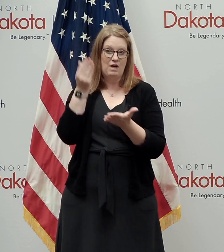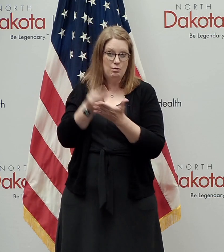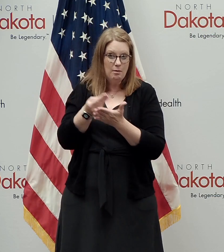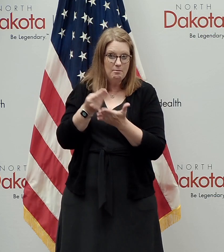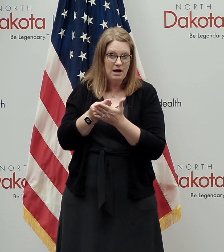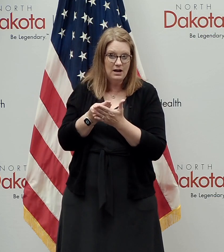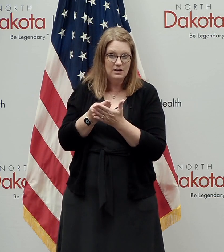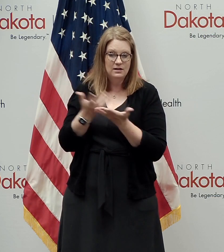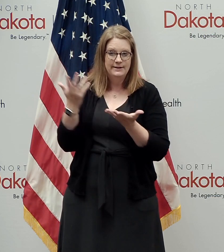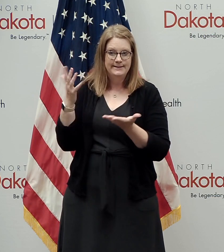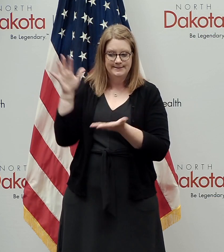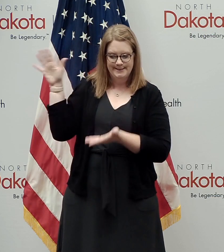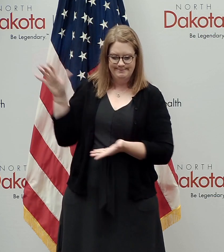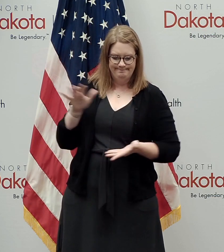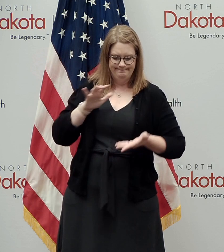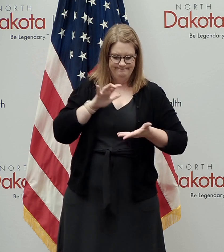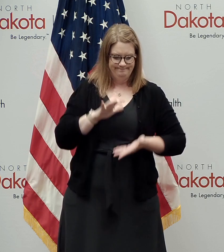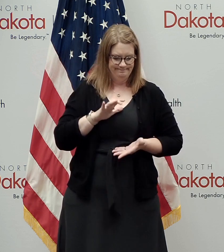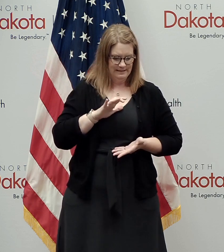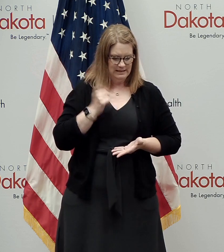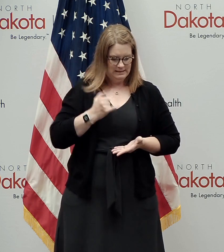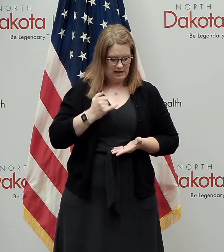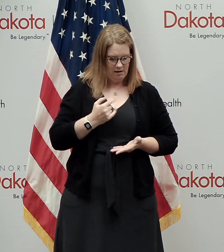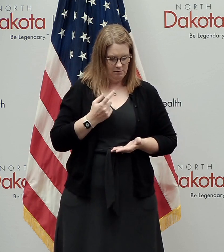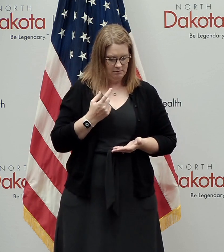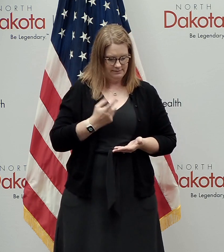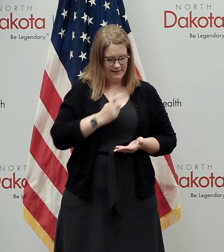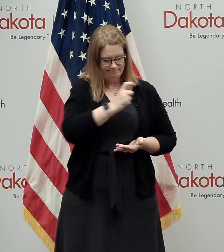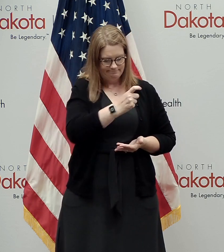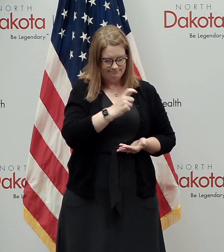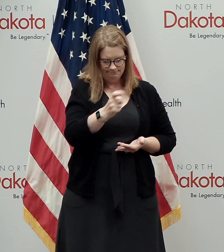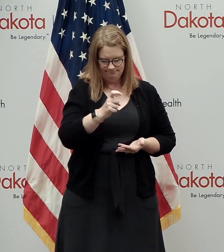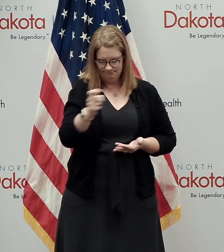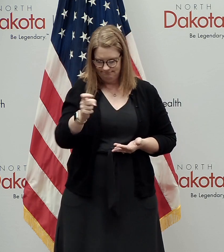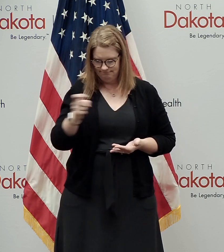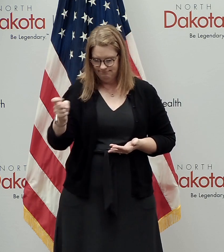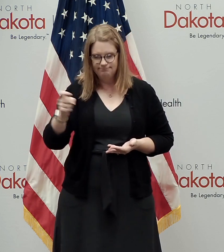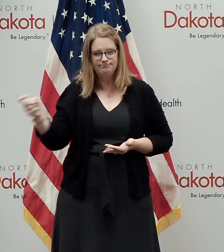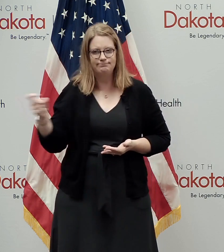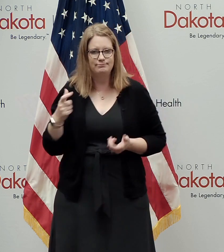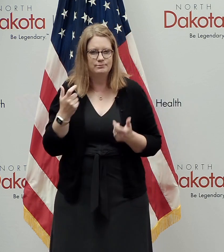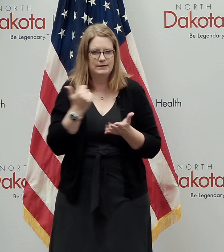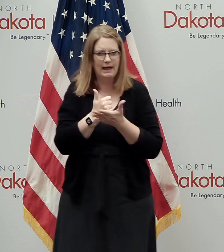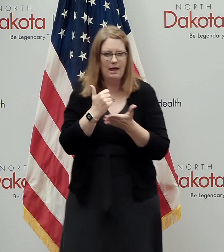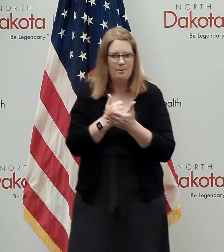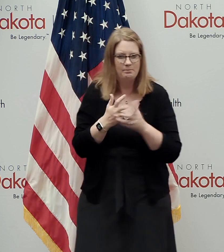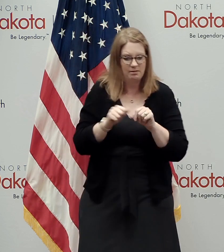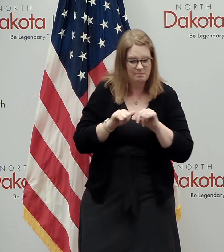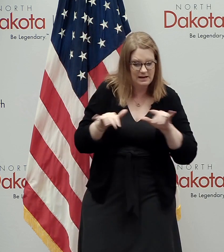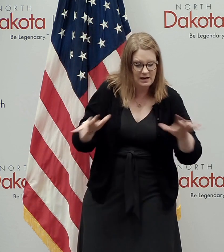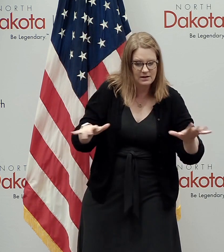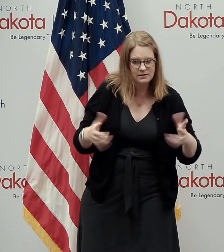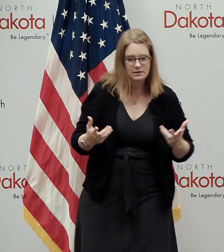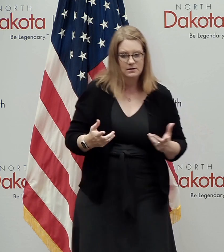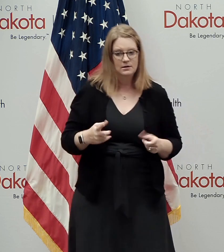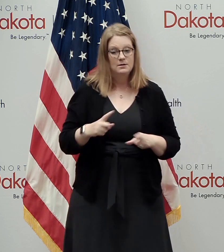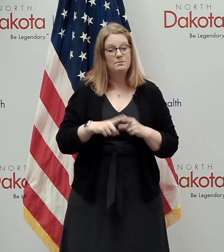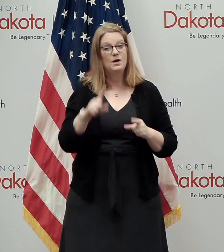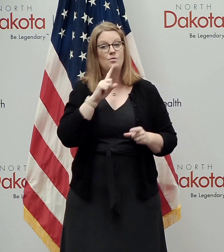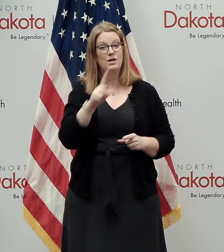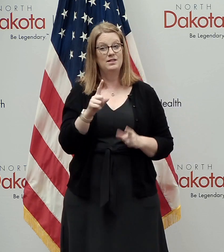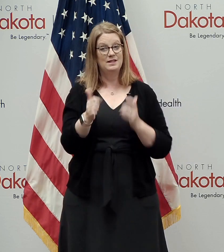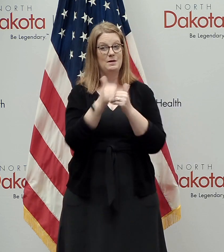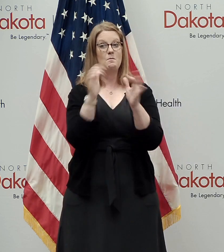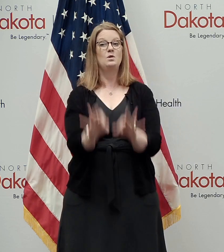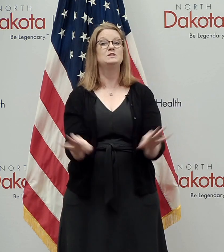we're putting in to try to address this pandemic. But again, it's important to remember that the actions that we take as individuals are